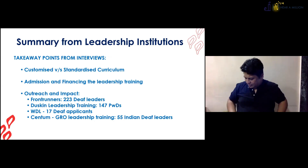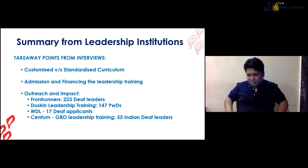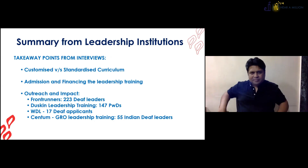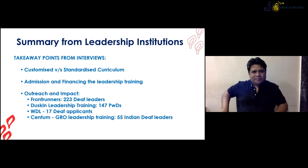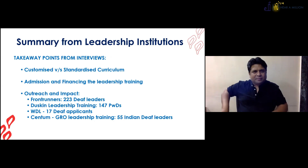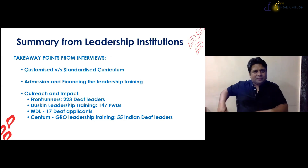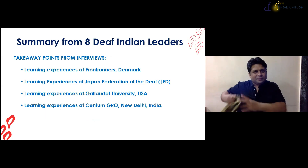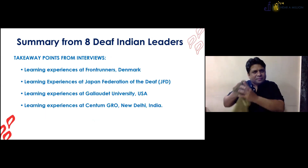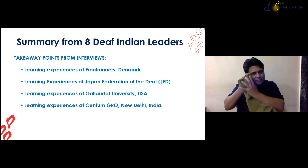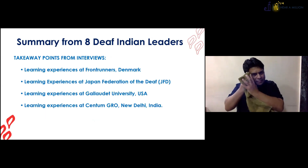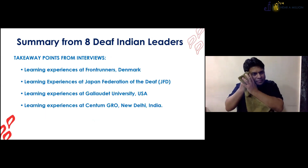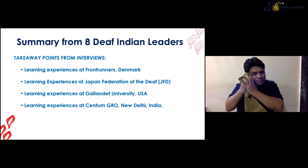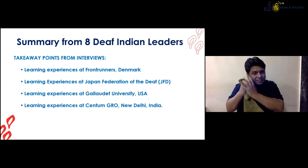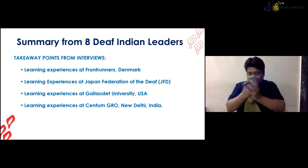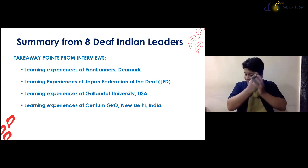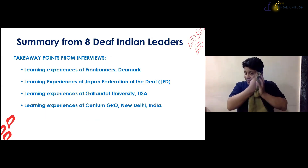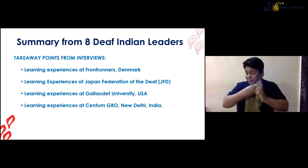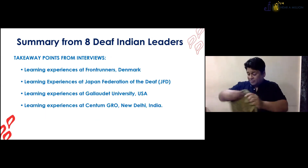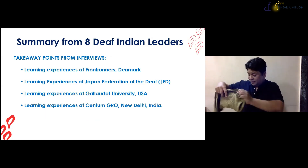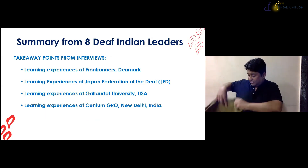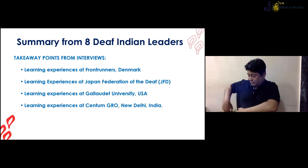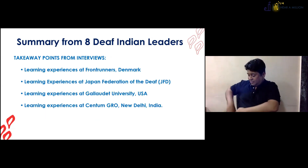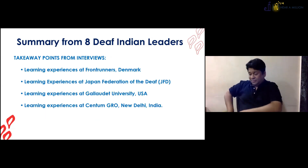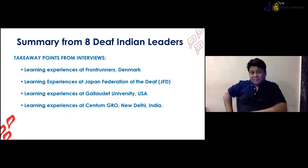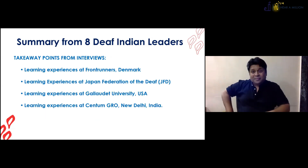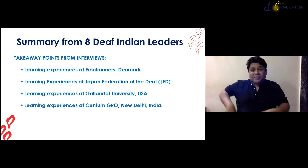done. And okay, let's move ahead.